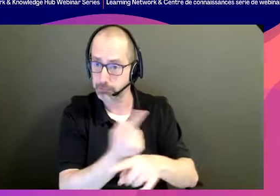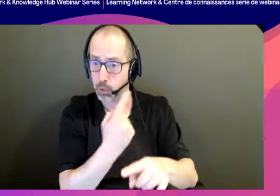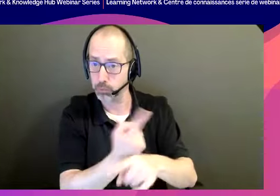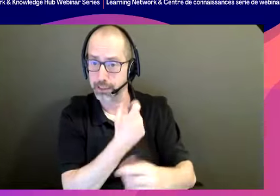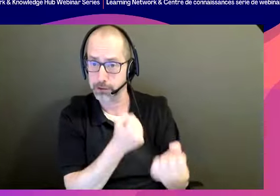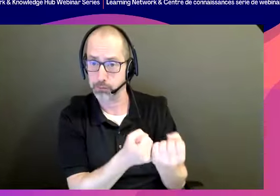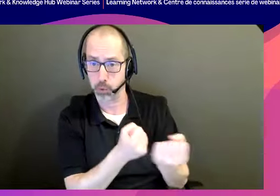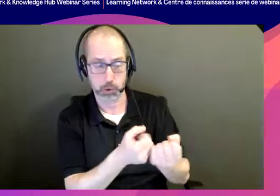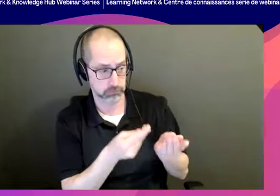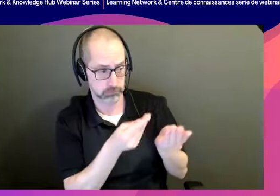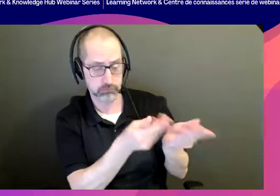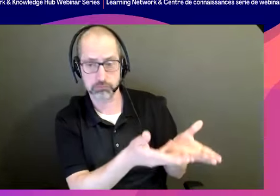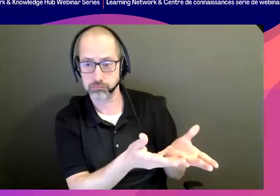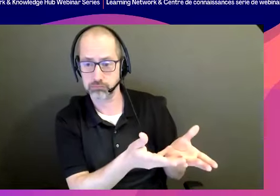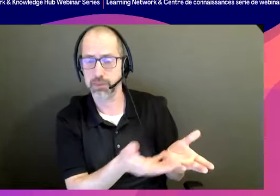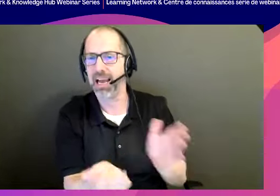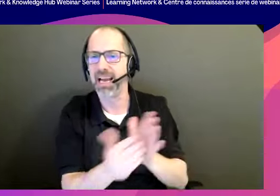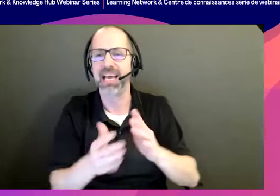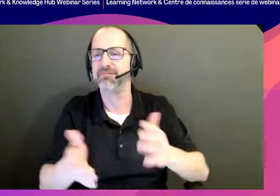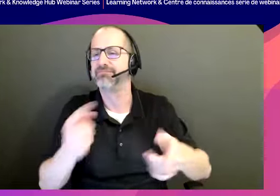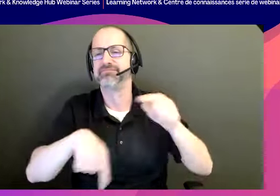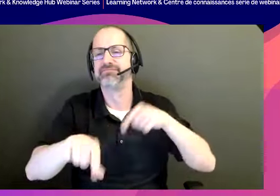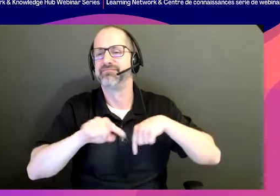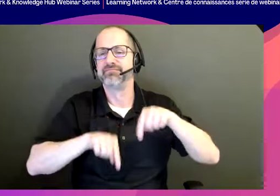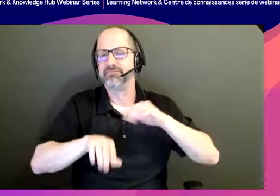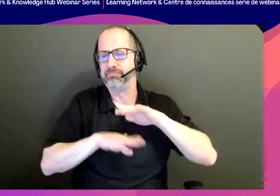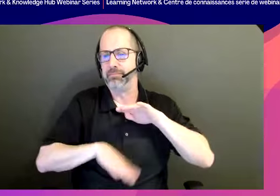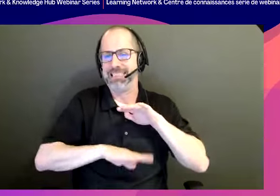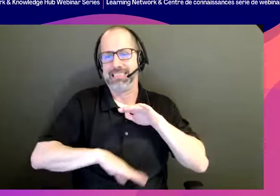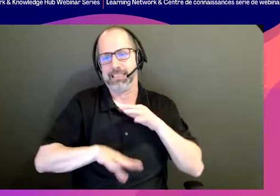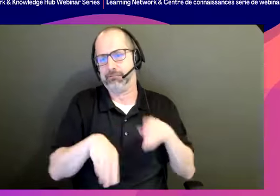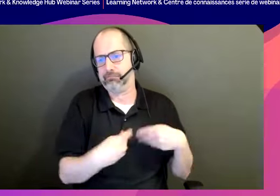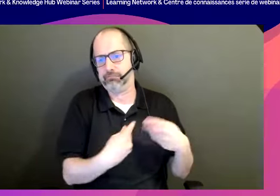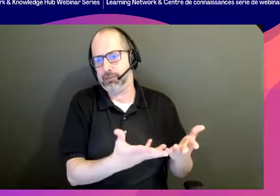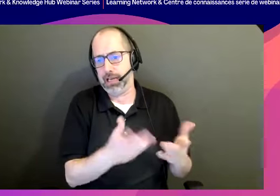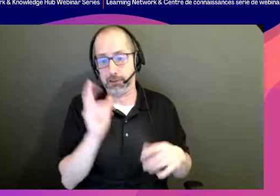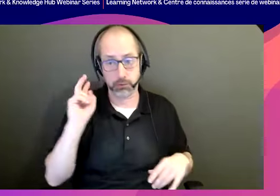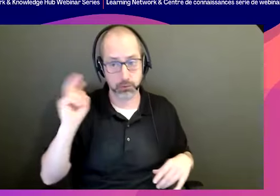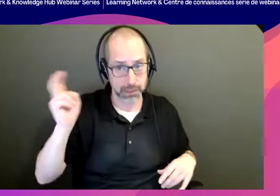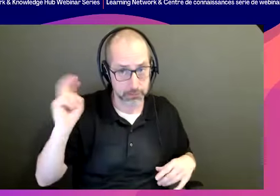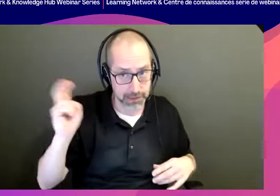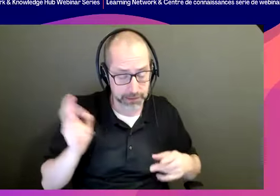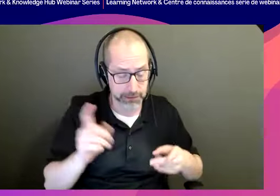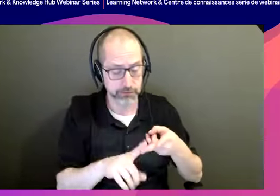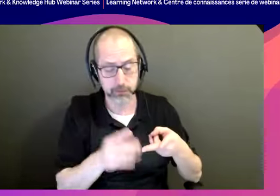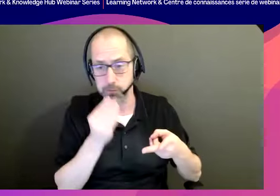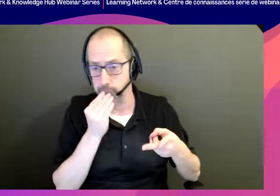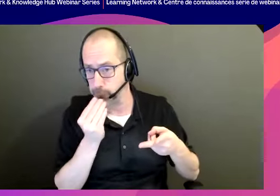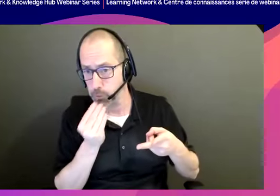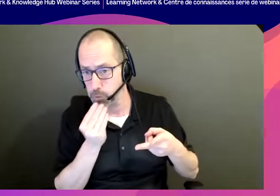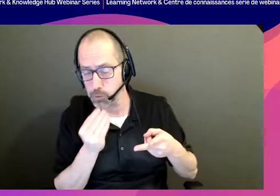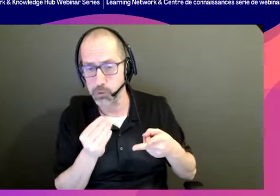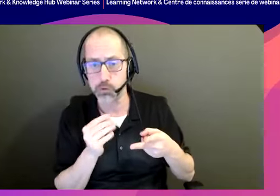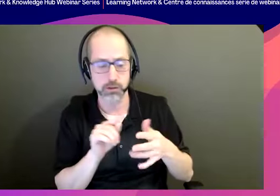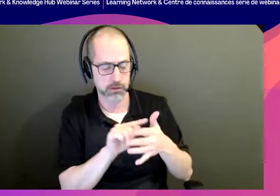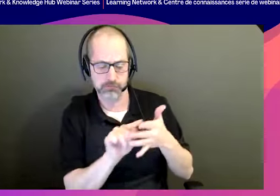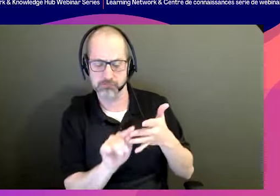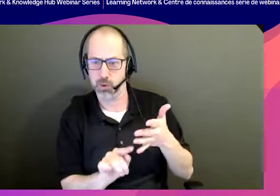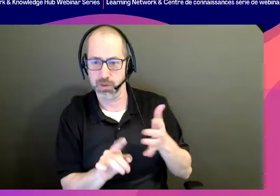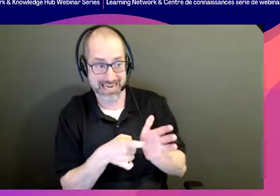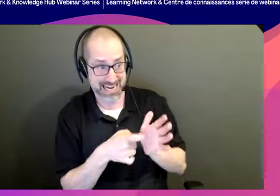And again, basics, providing basics for the family like transportation, food, whatever they might need in the